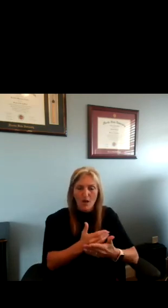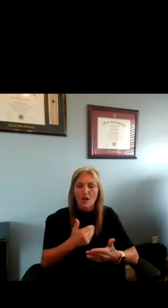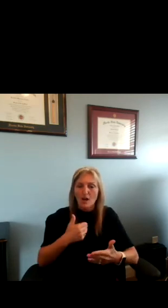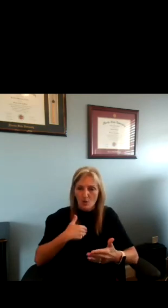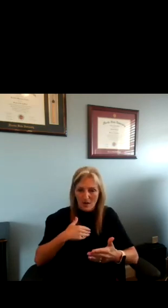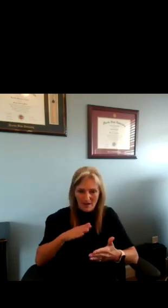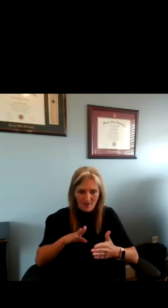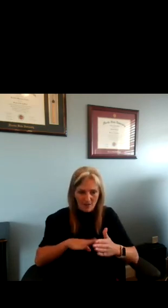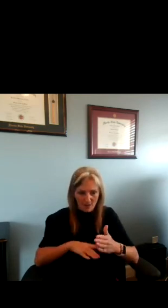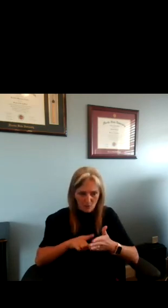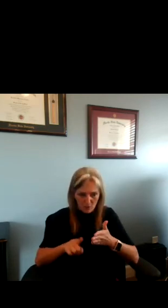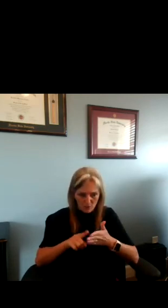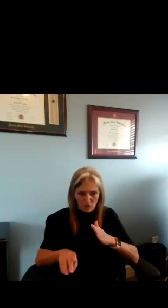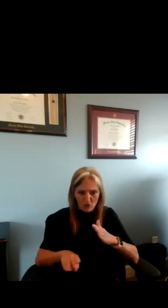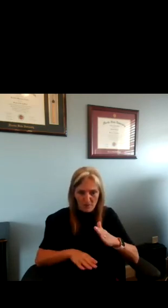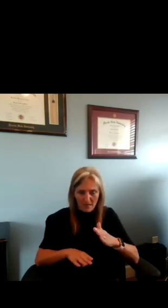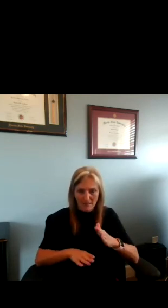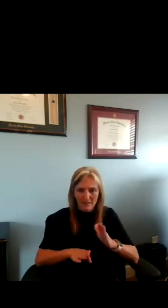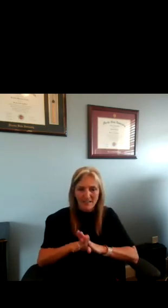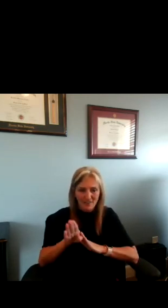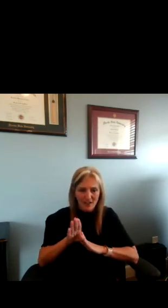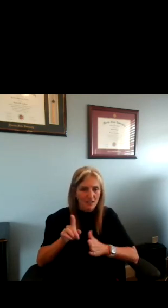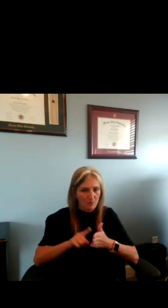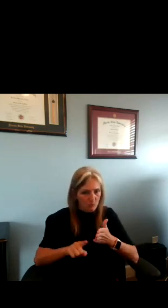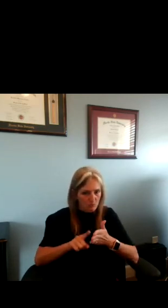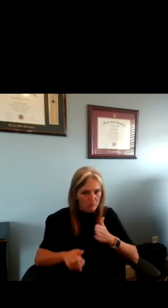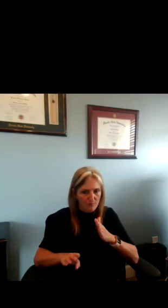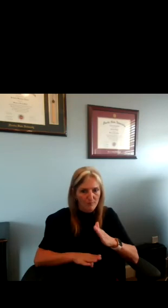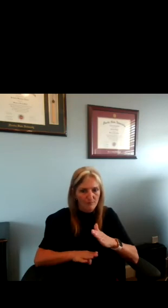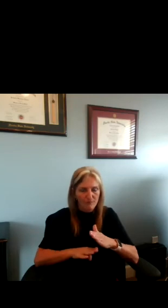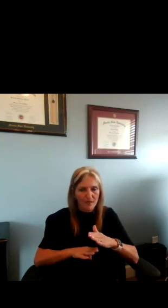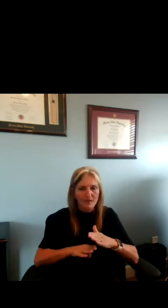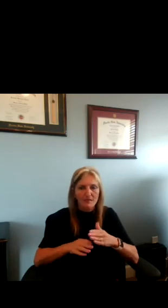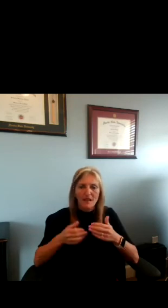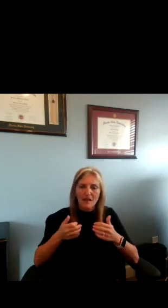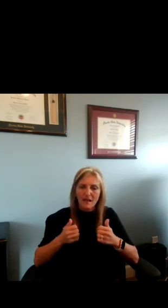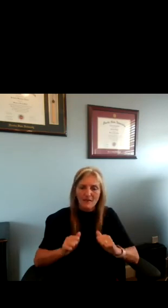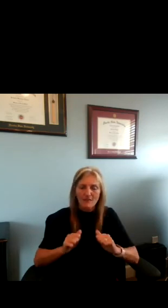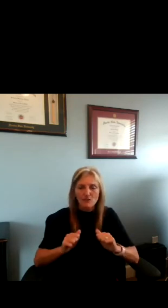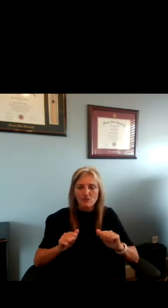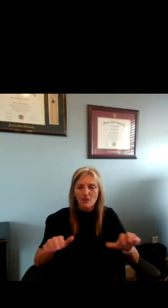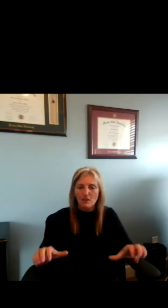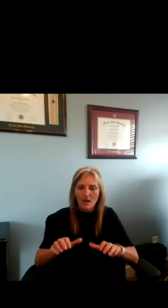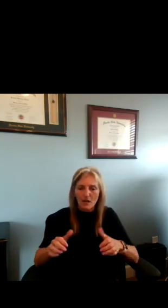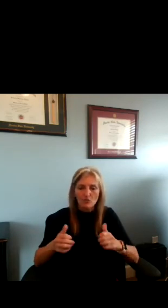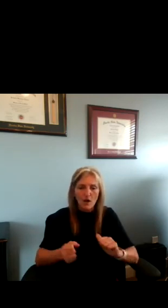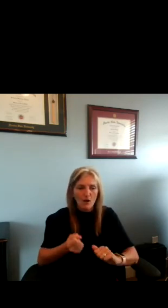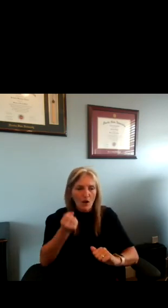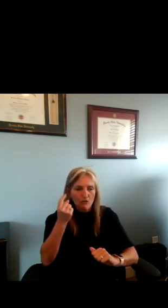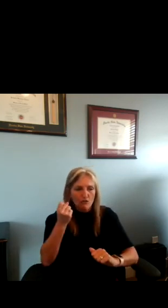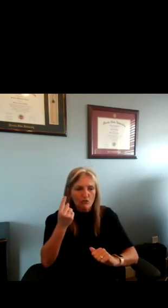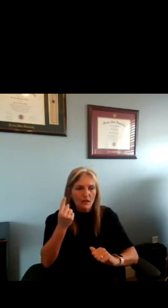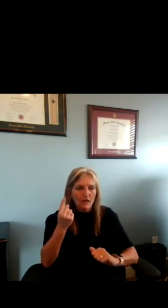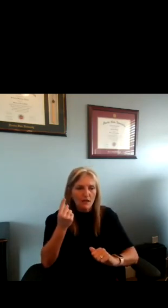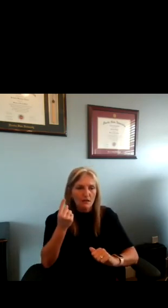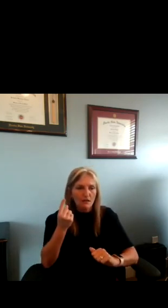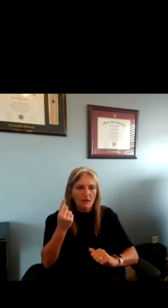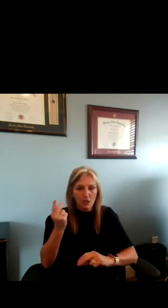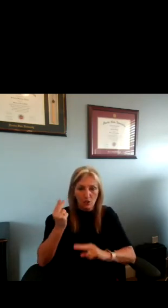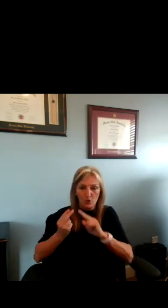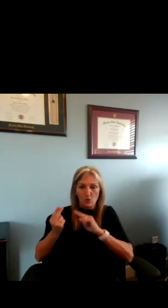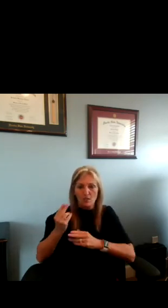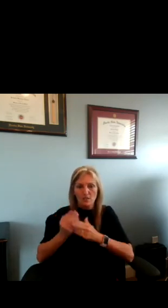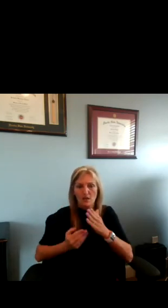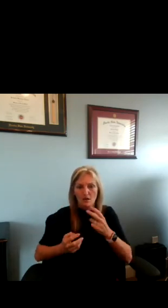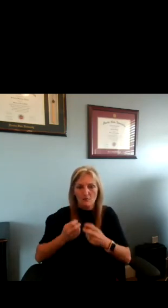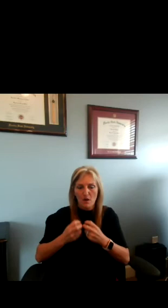on conditions. It is a developing research base, and efforts have been undertaken to understand empirically some of the issues using